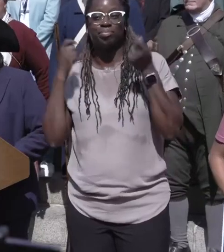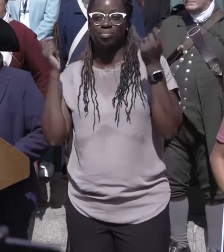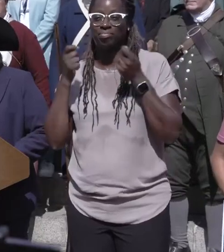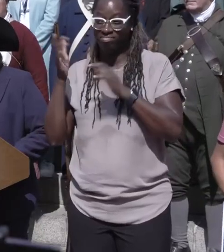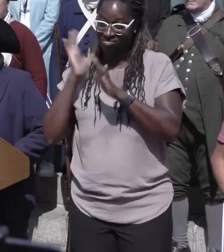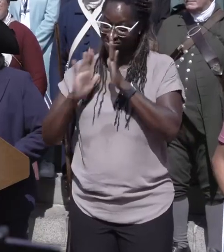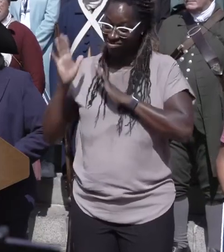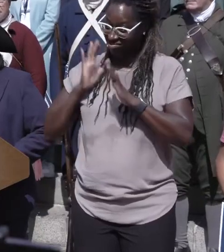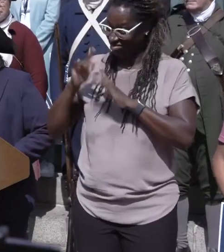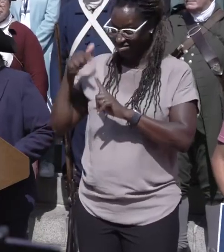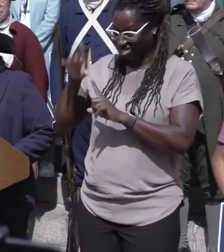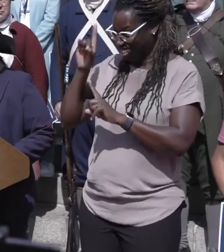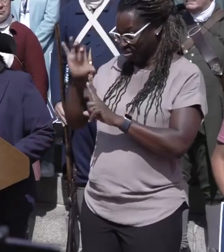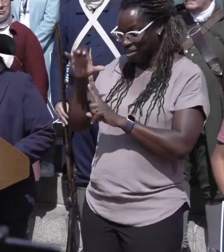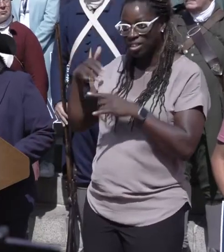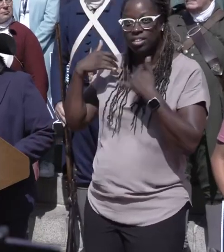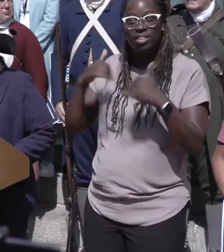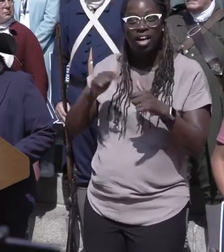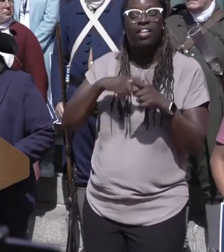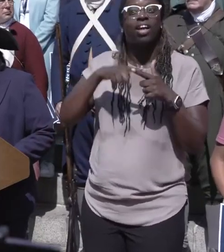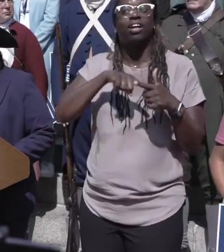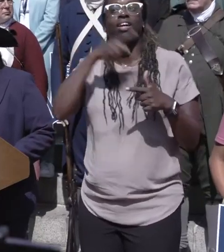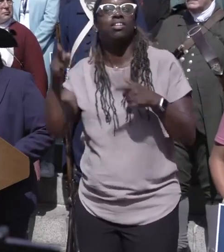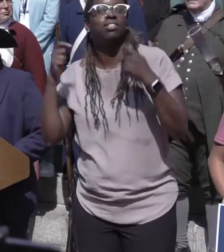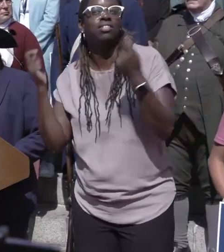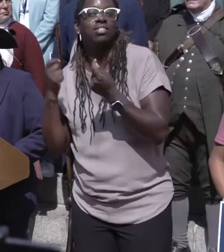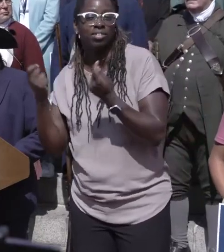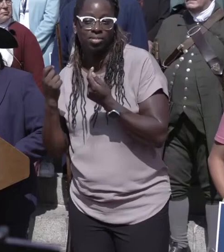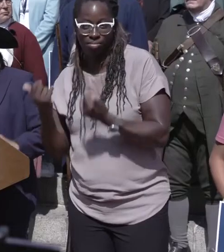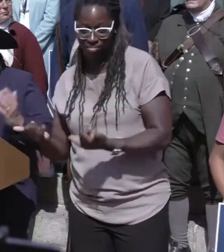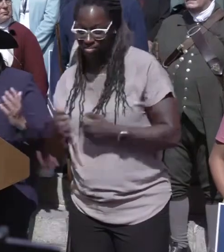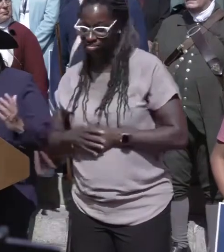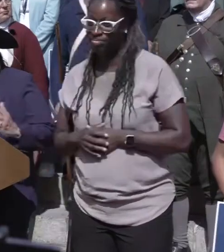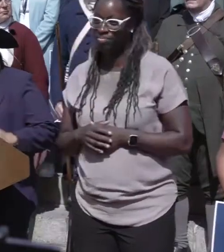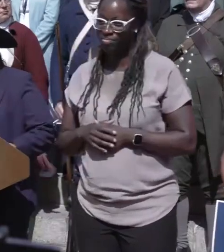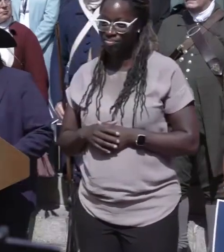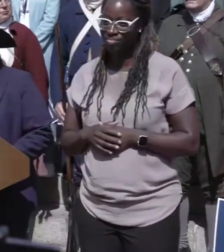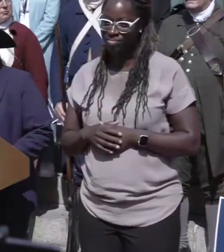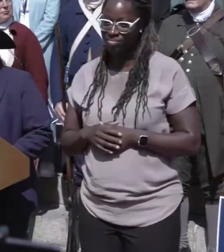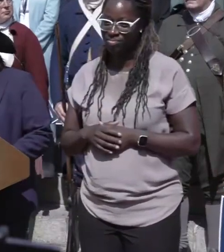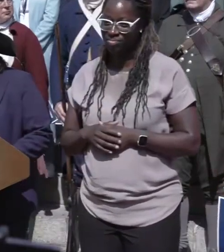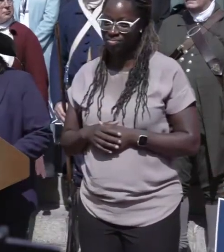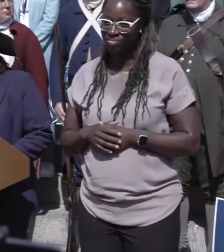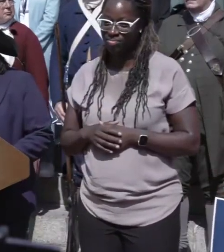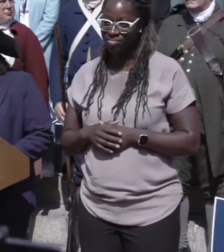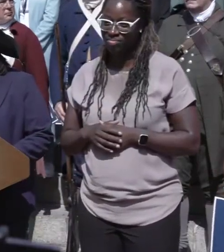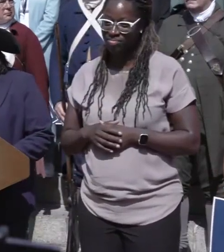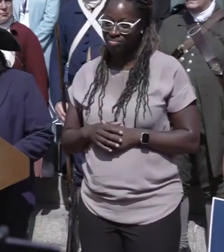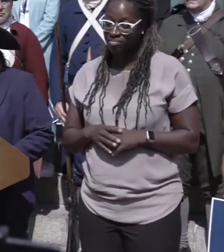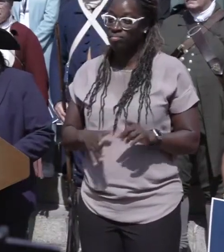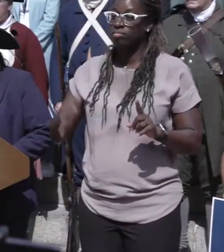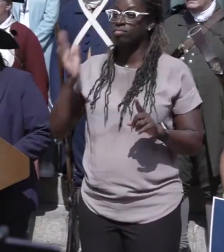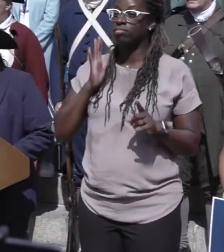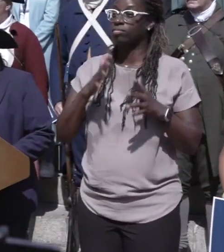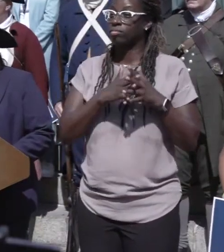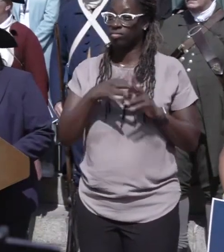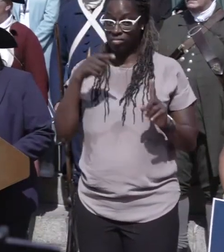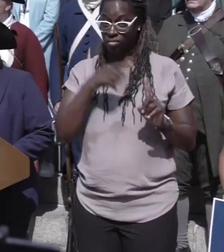came together with leaders from across this country to recognize the official kickoff of America 250. I mean, how